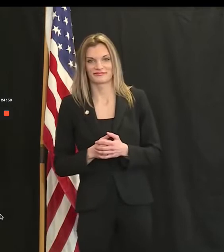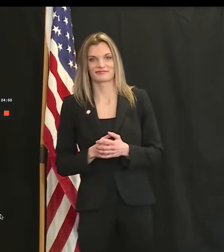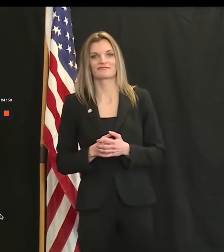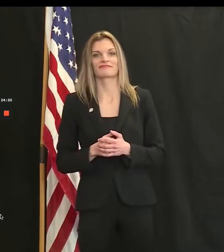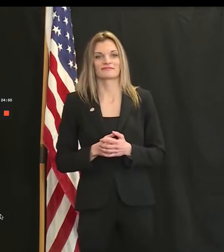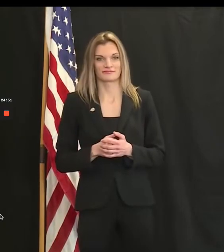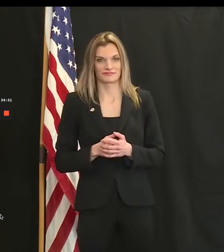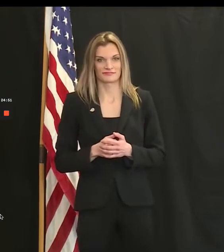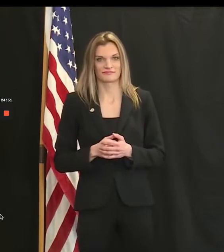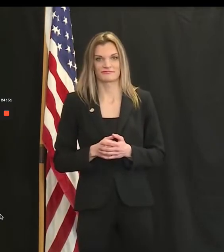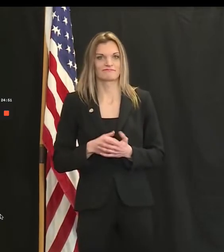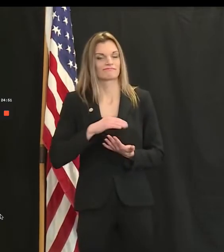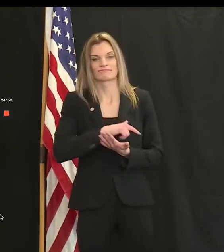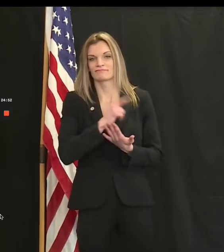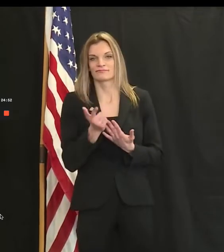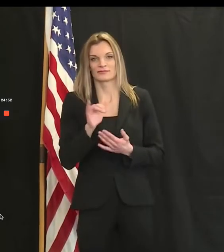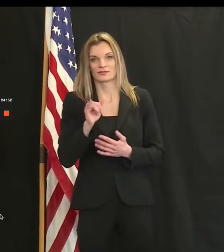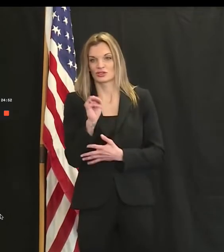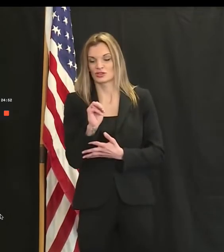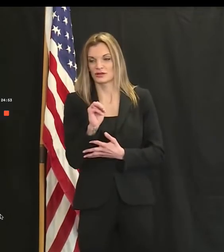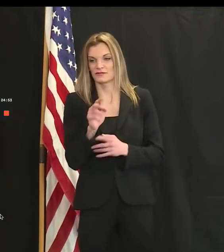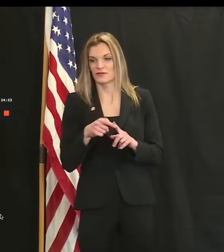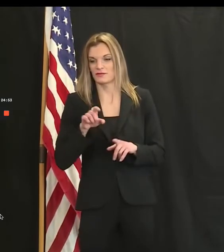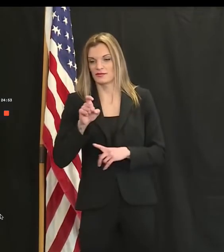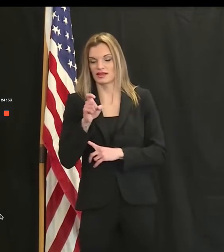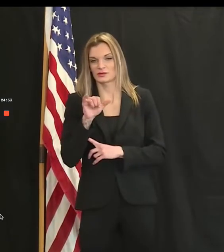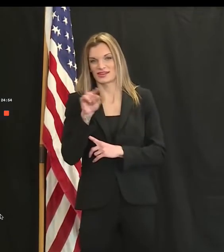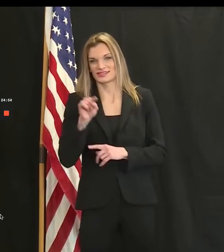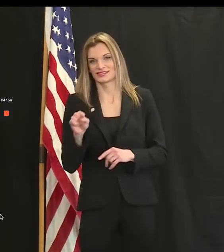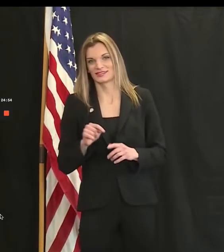Okay. Jim Kurtzner from WXYZ.